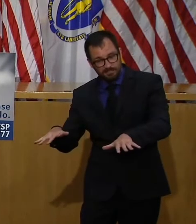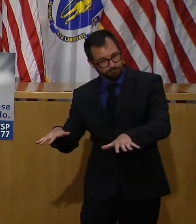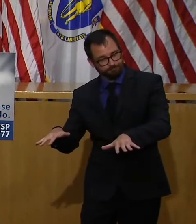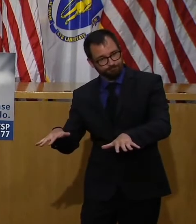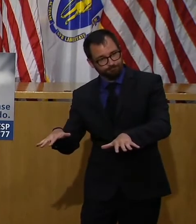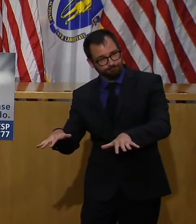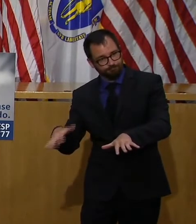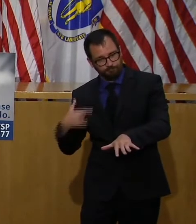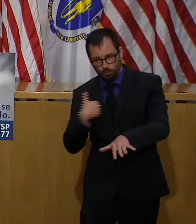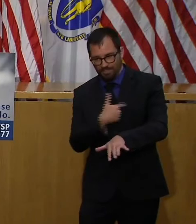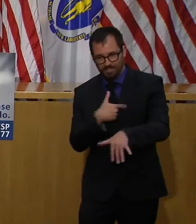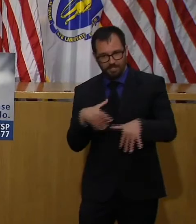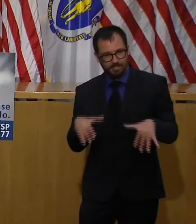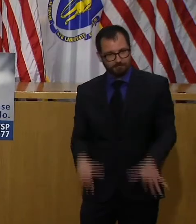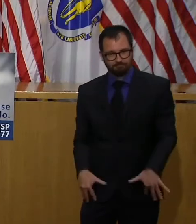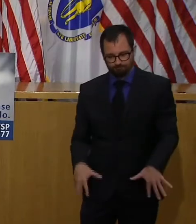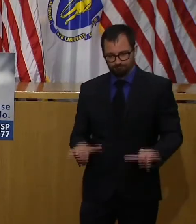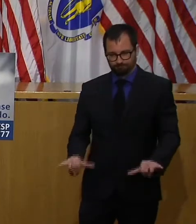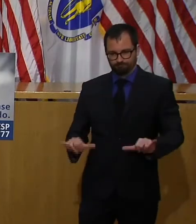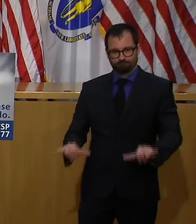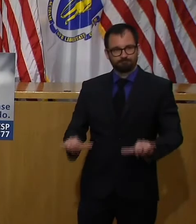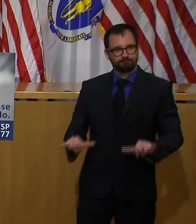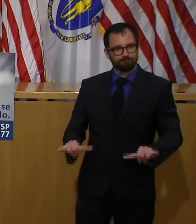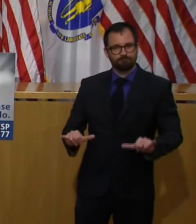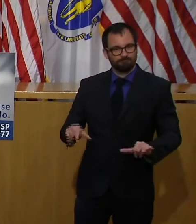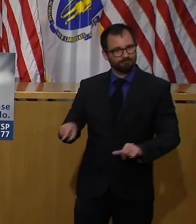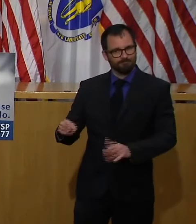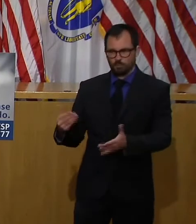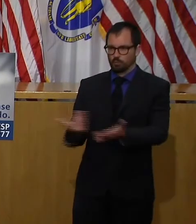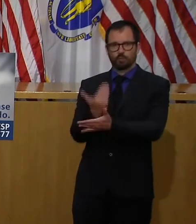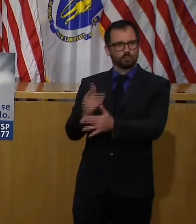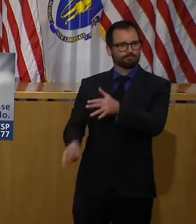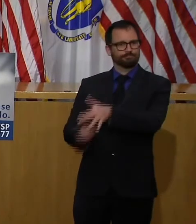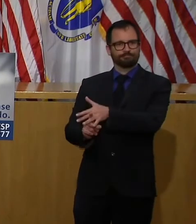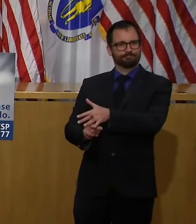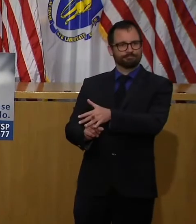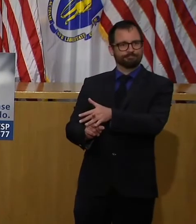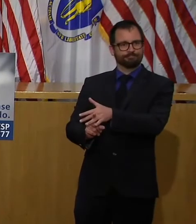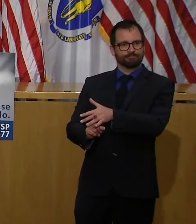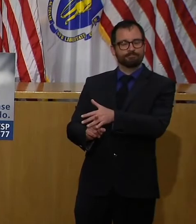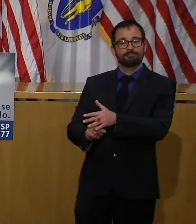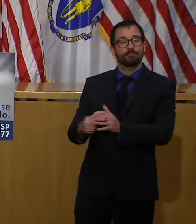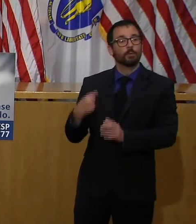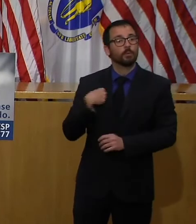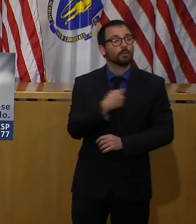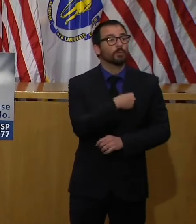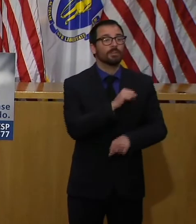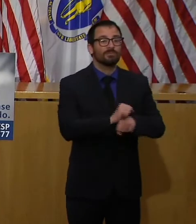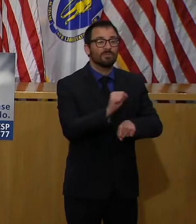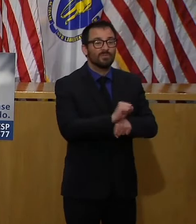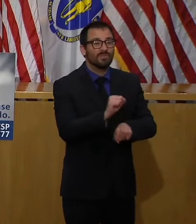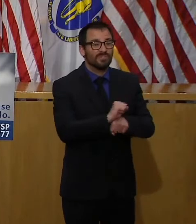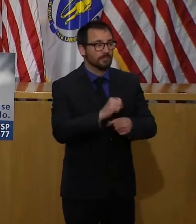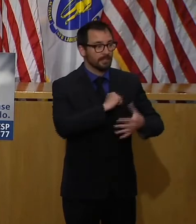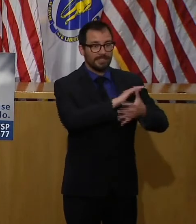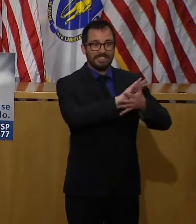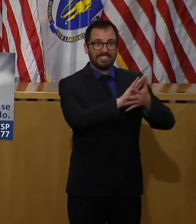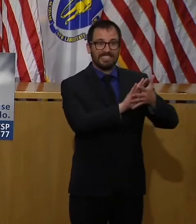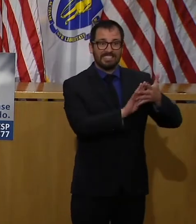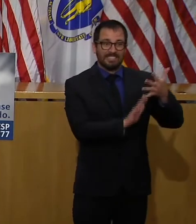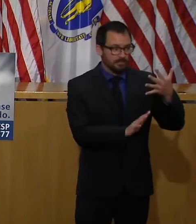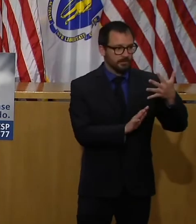all of our public health tools now more than ever. As we wait for science to develop a